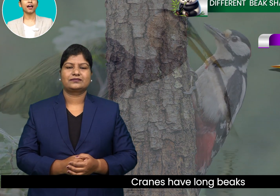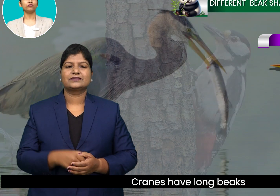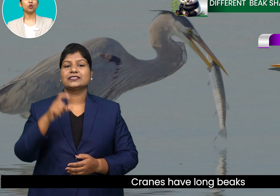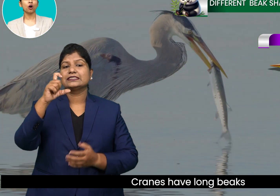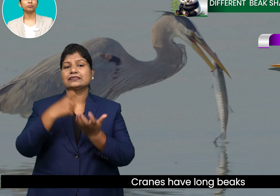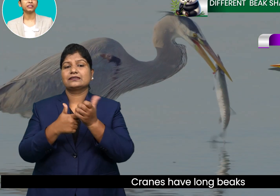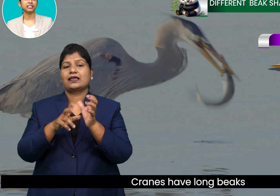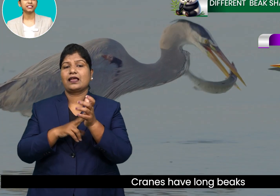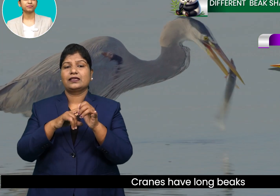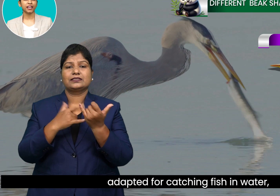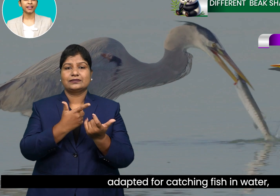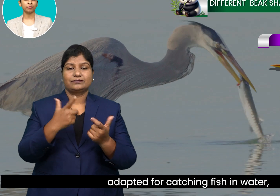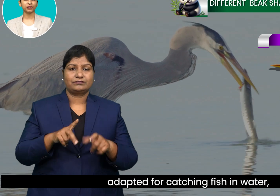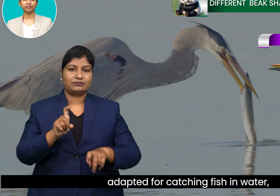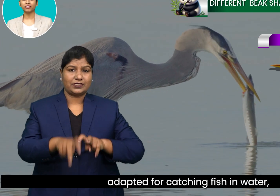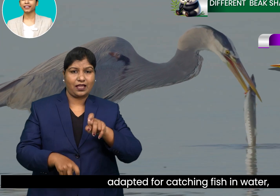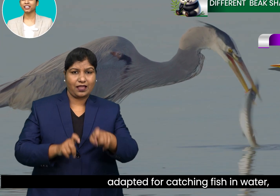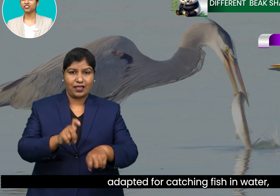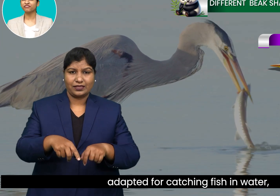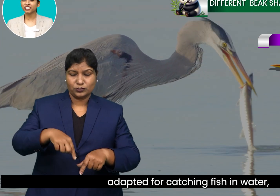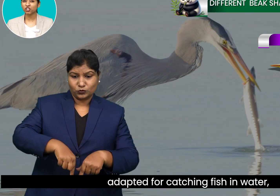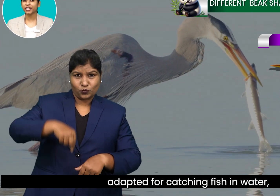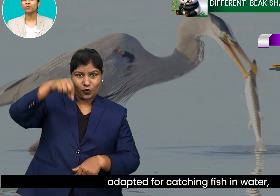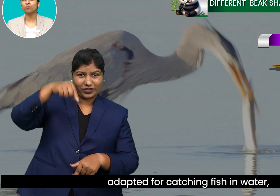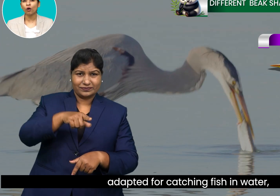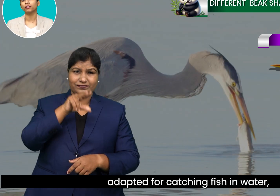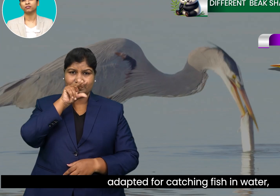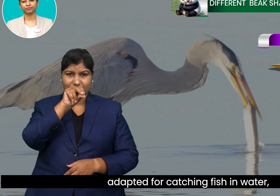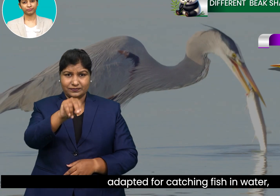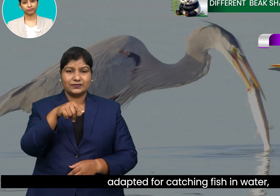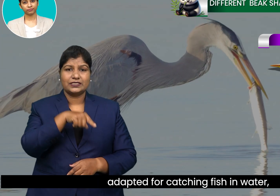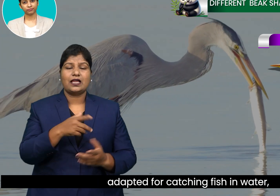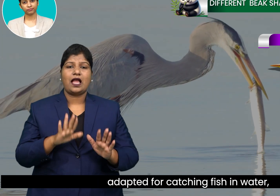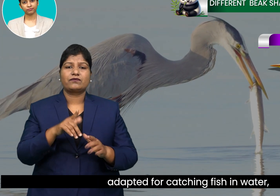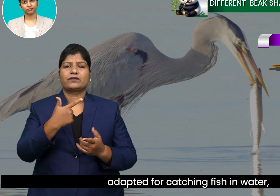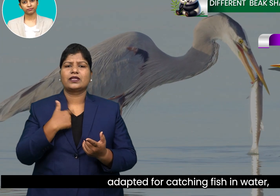Cranes have long beaks adapted for catching fish in water.